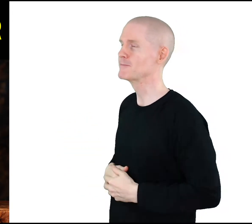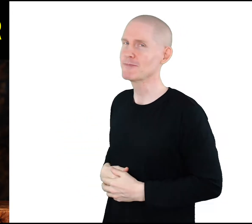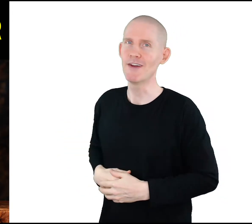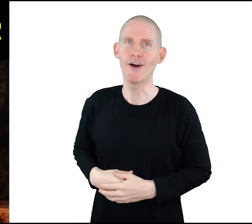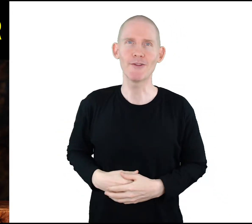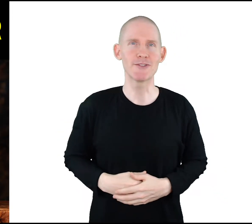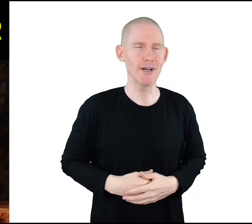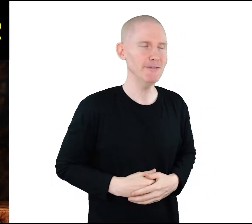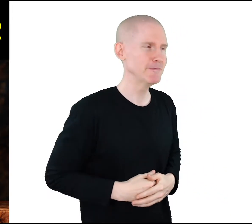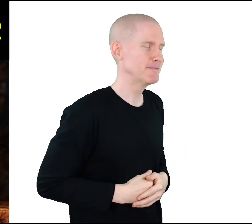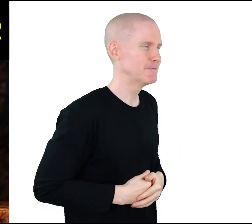Other side.